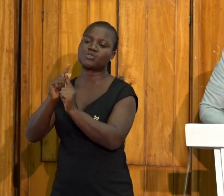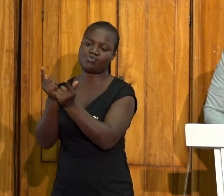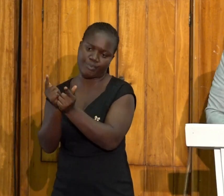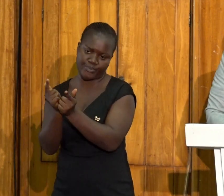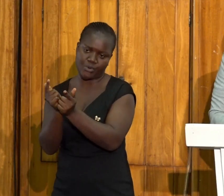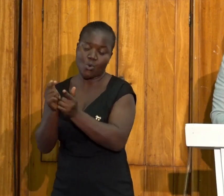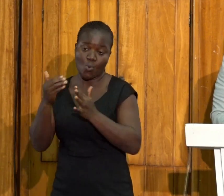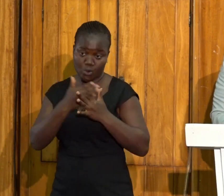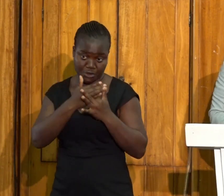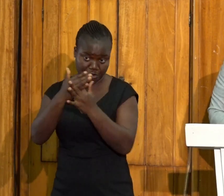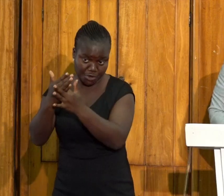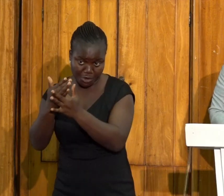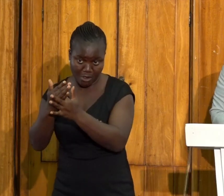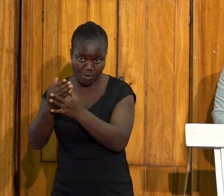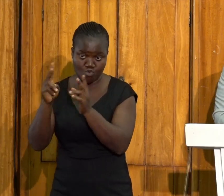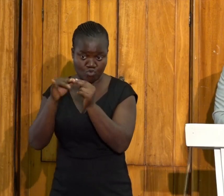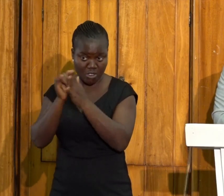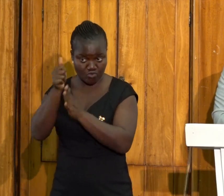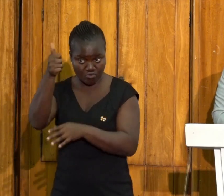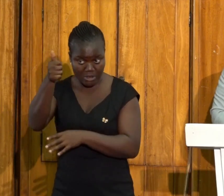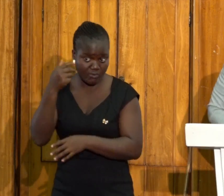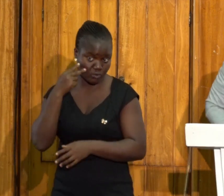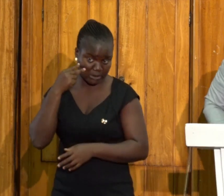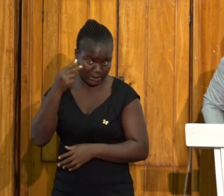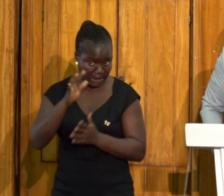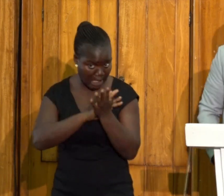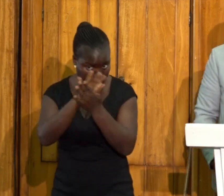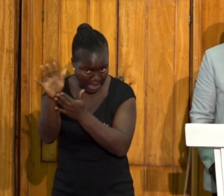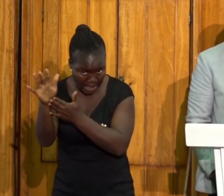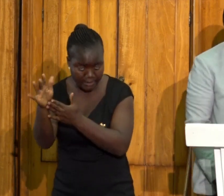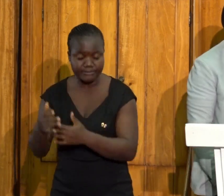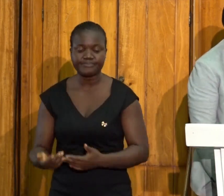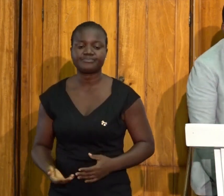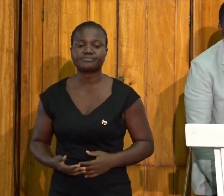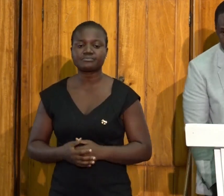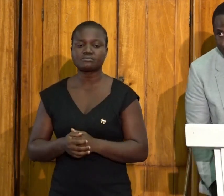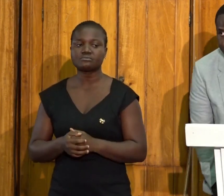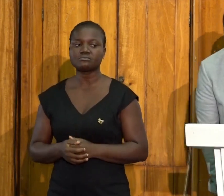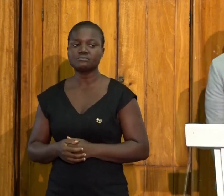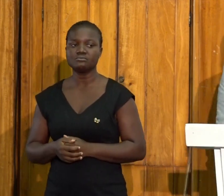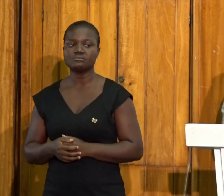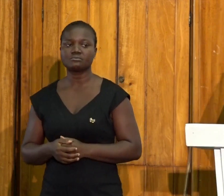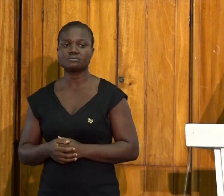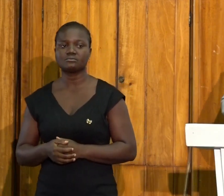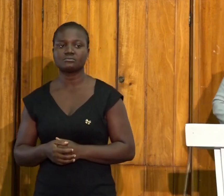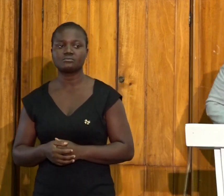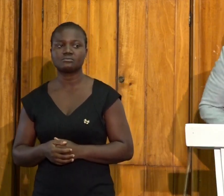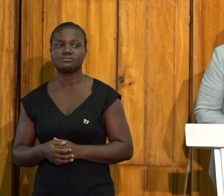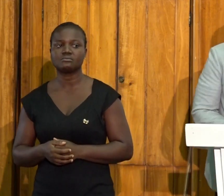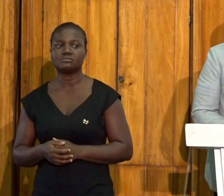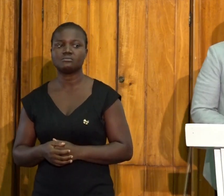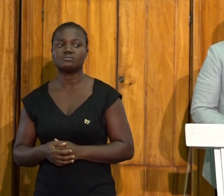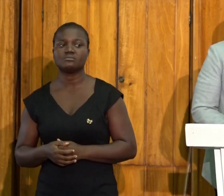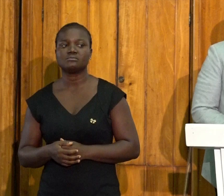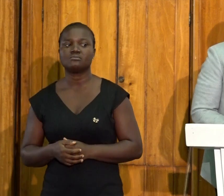will be sharing some of the initial experience through this. And the next slide.